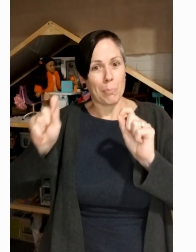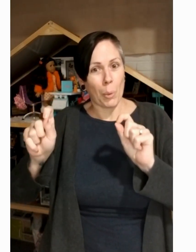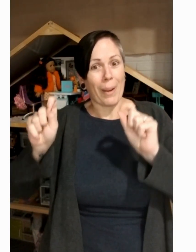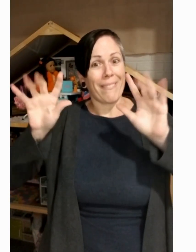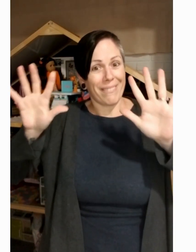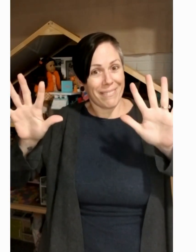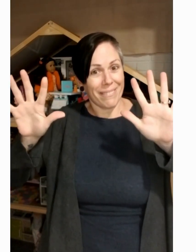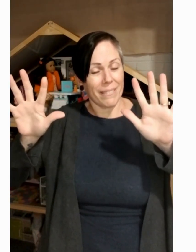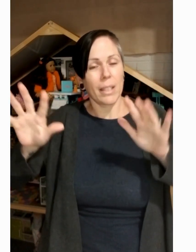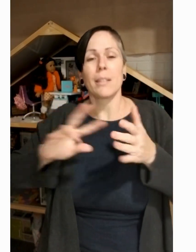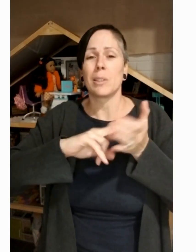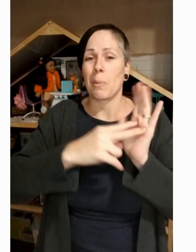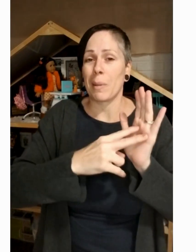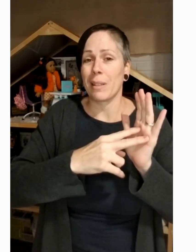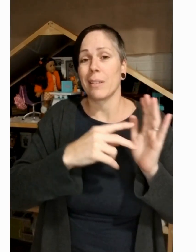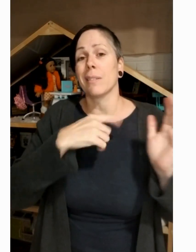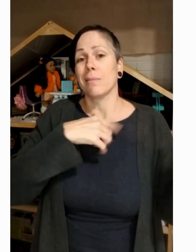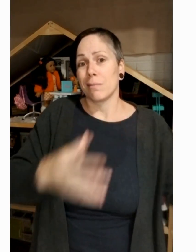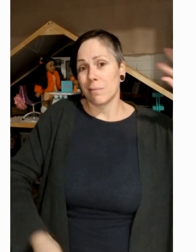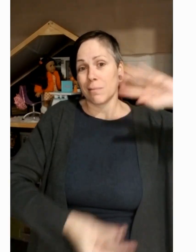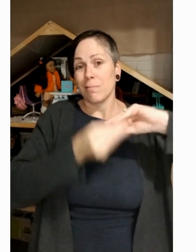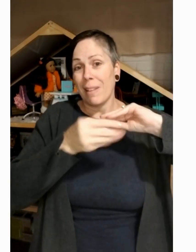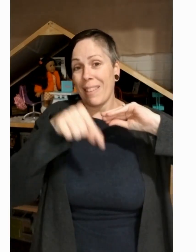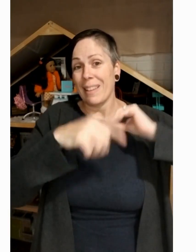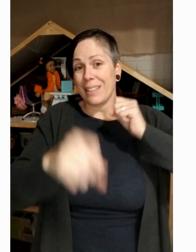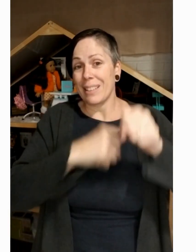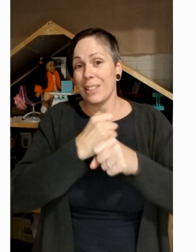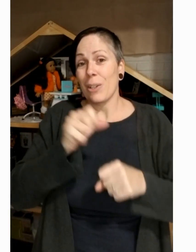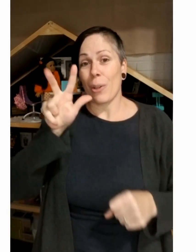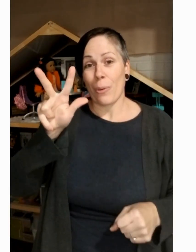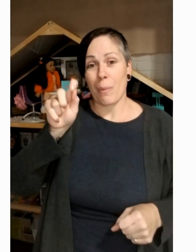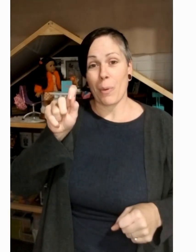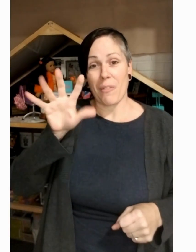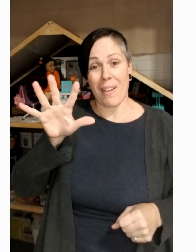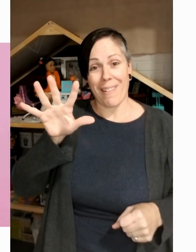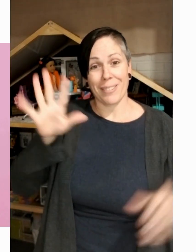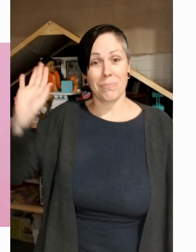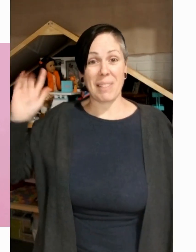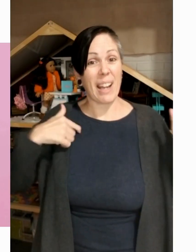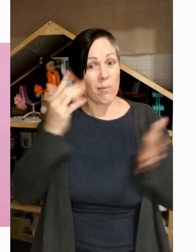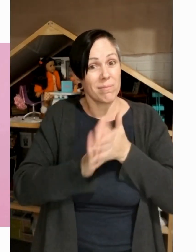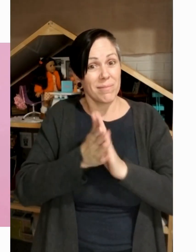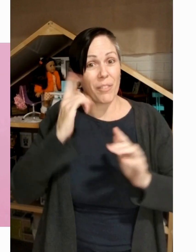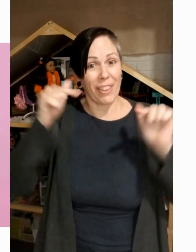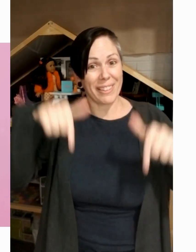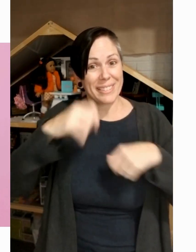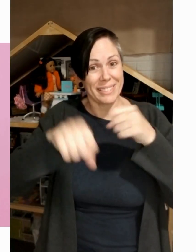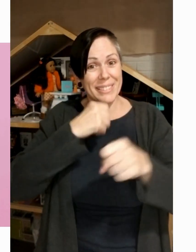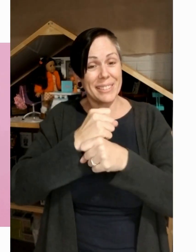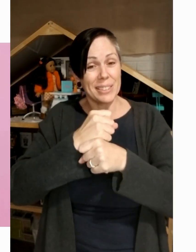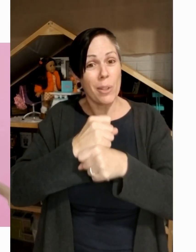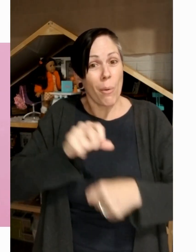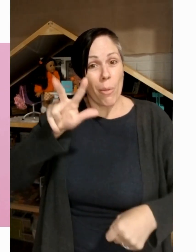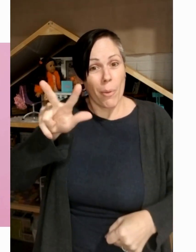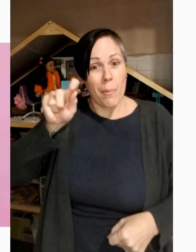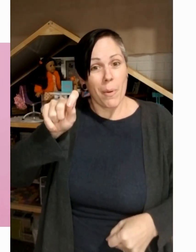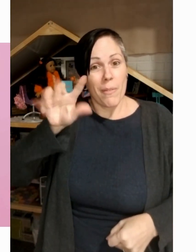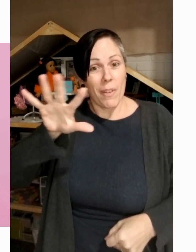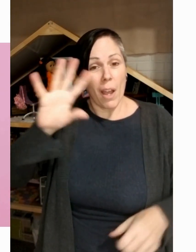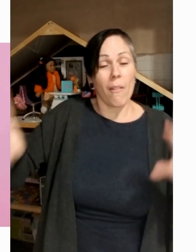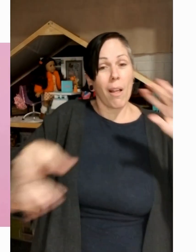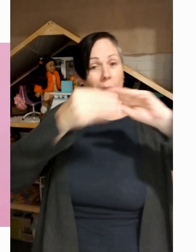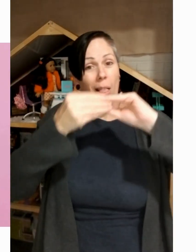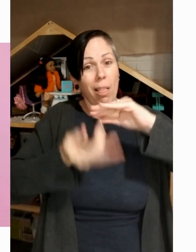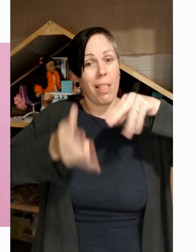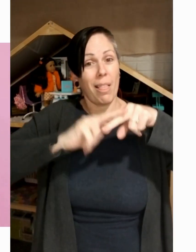3.5. And I am not buying any additional dolls this year. So yeah, I did it. This was the big one because we